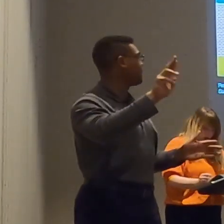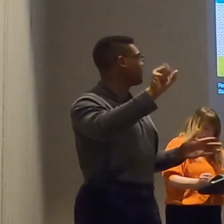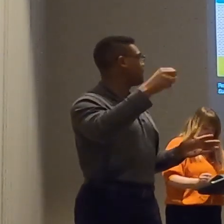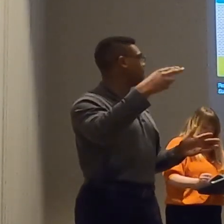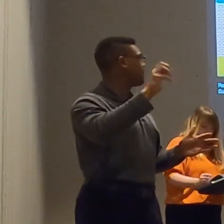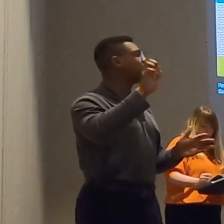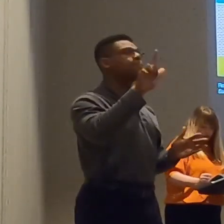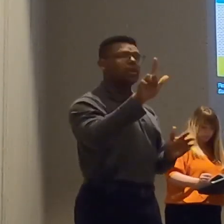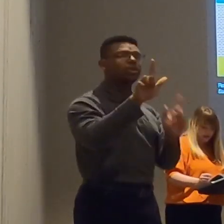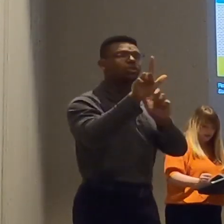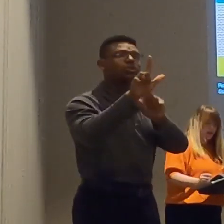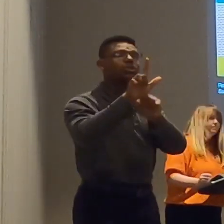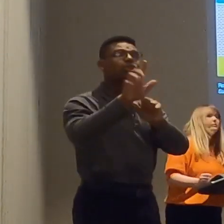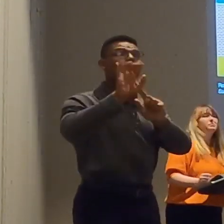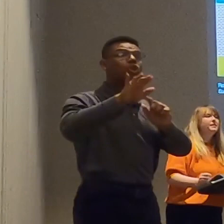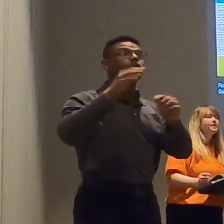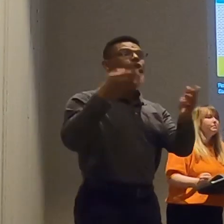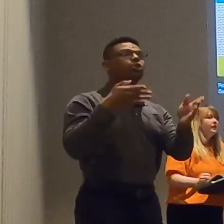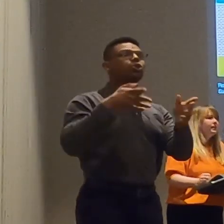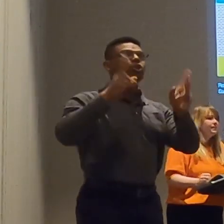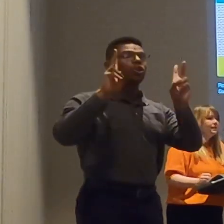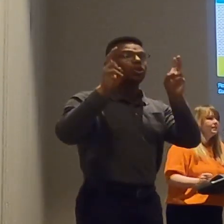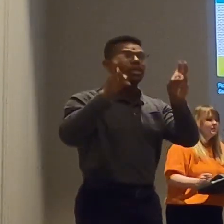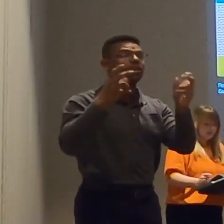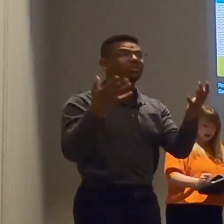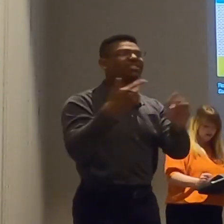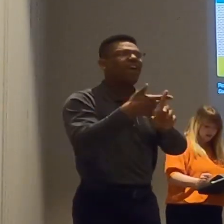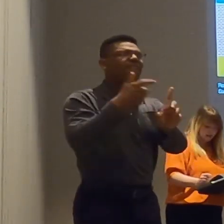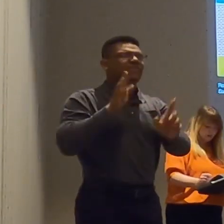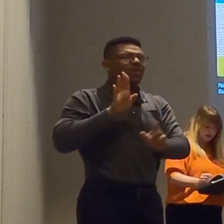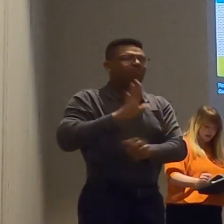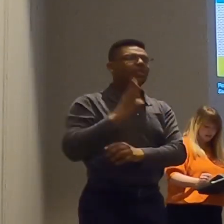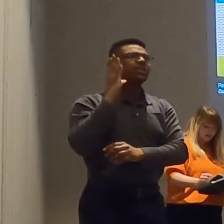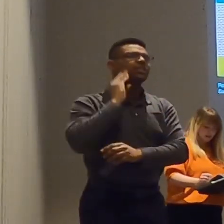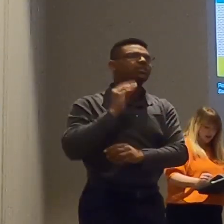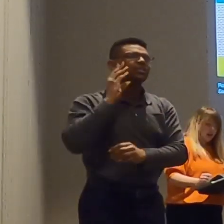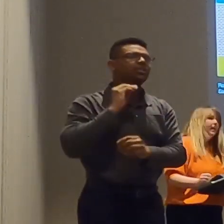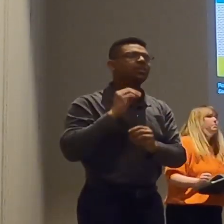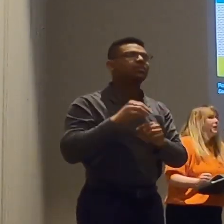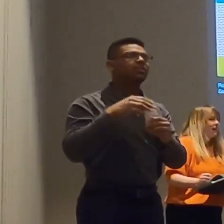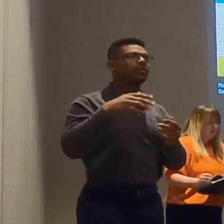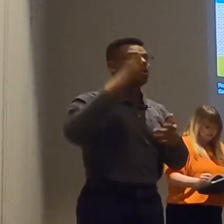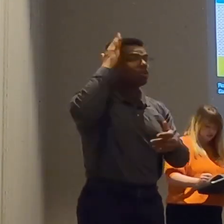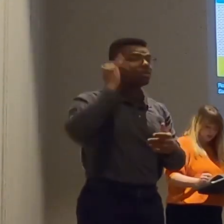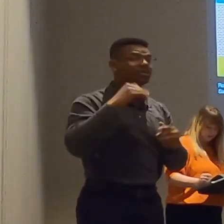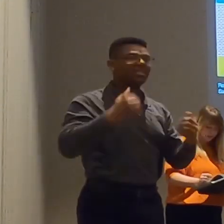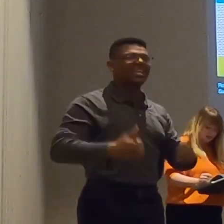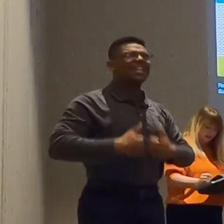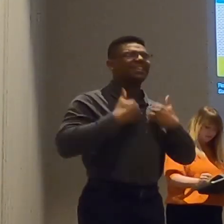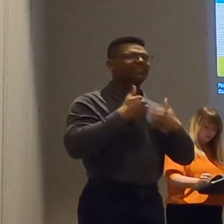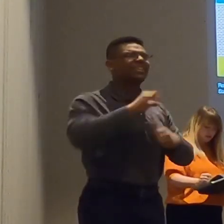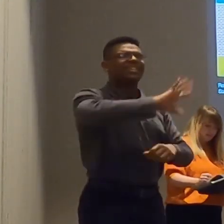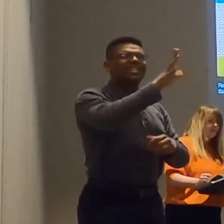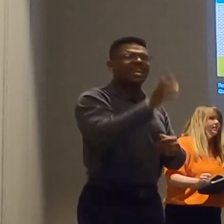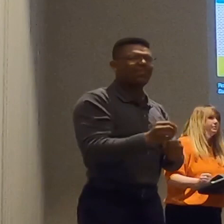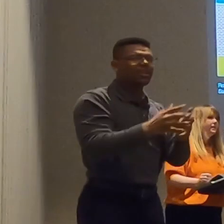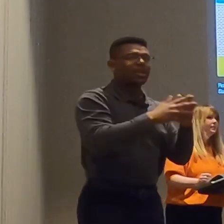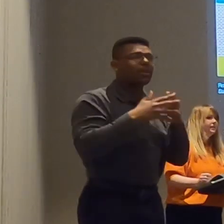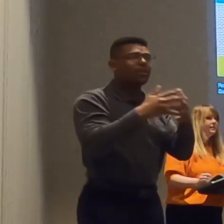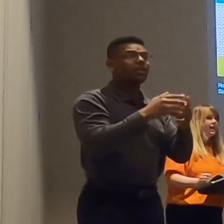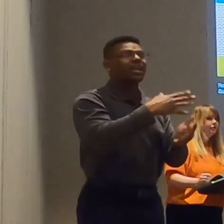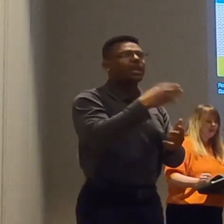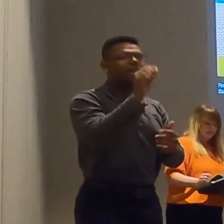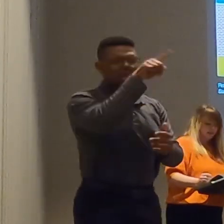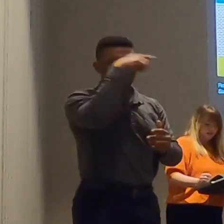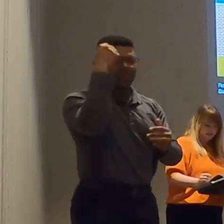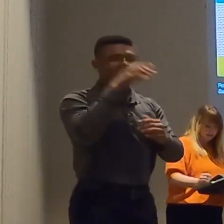Bearden, Marshall's subject matter comes from his experiences as an African American and Black culture. He portrays his subjects